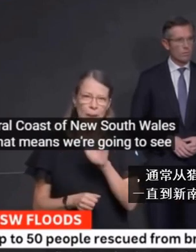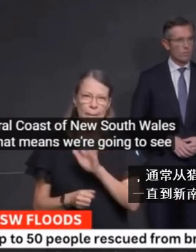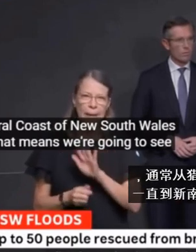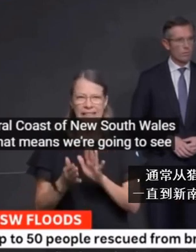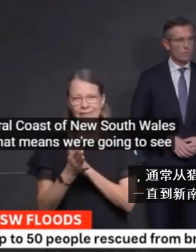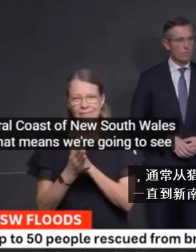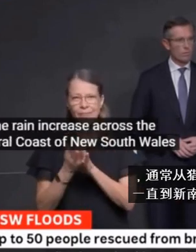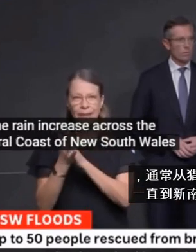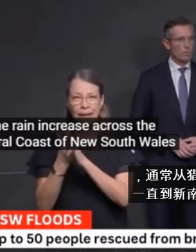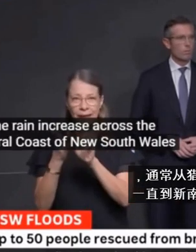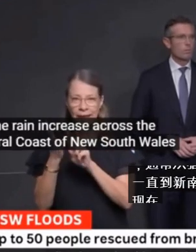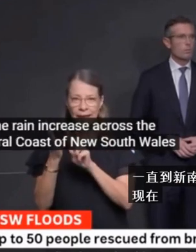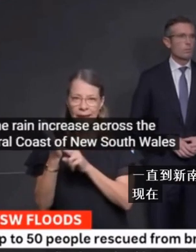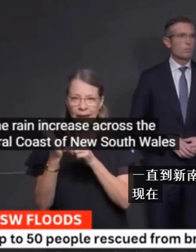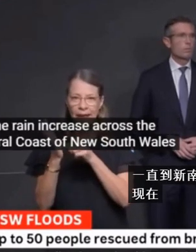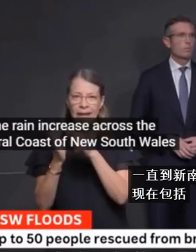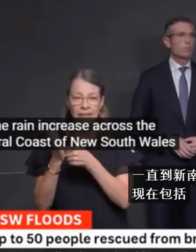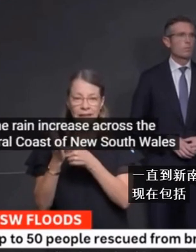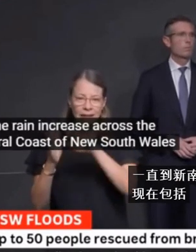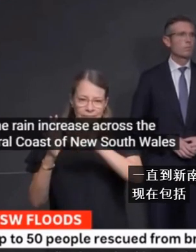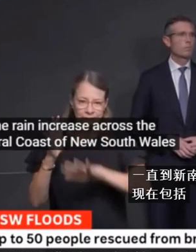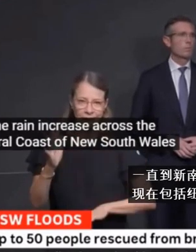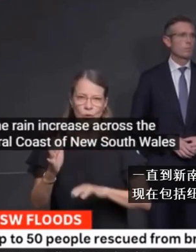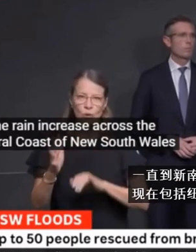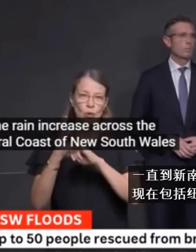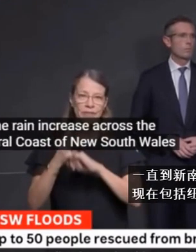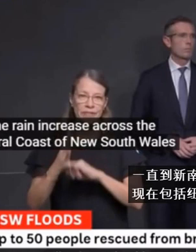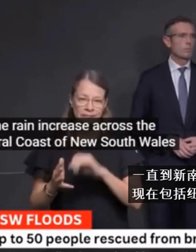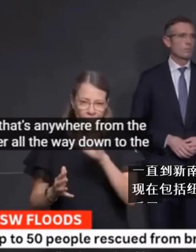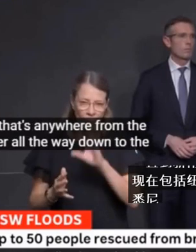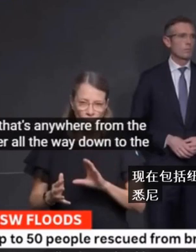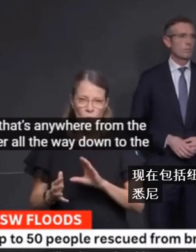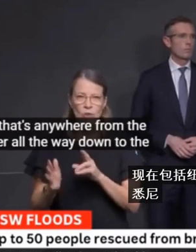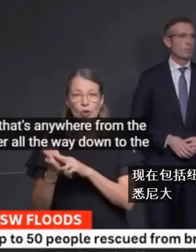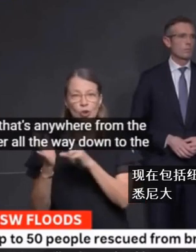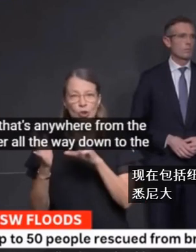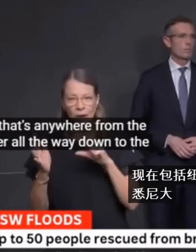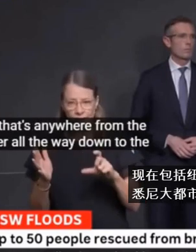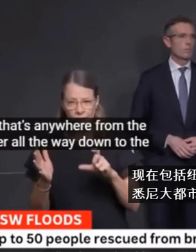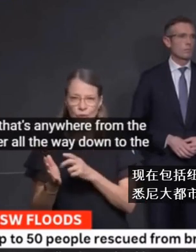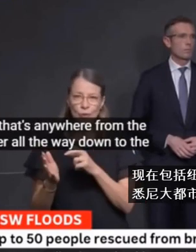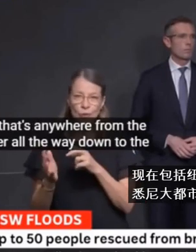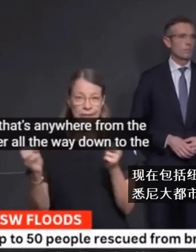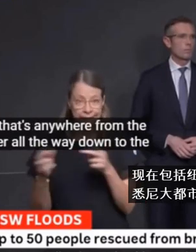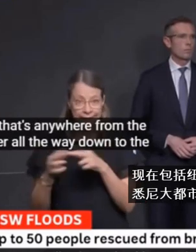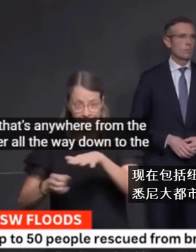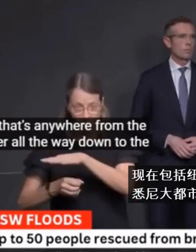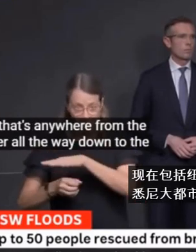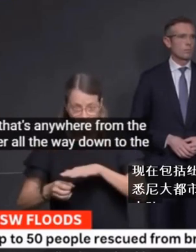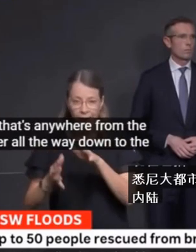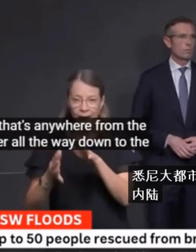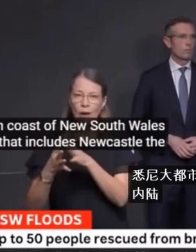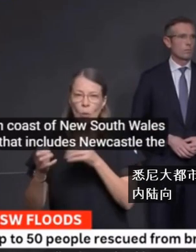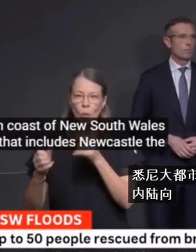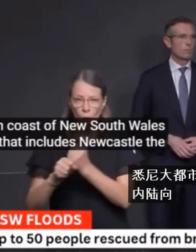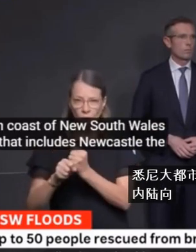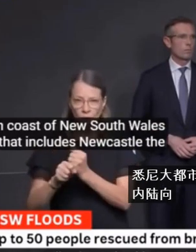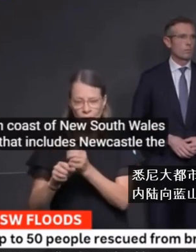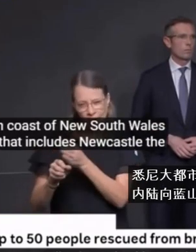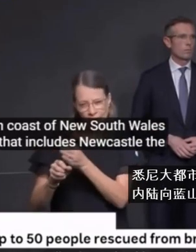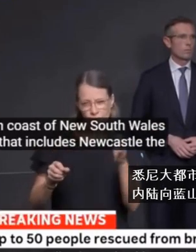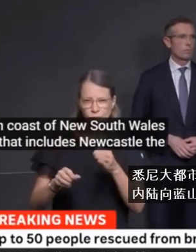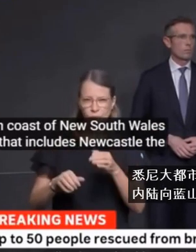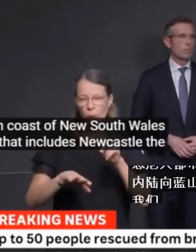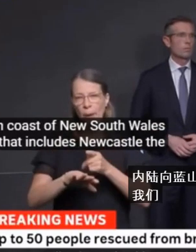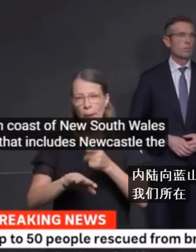down to the south coast of New South Wales. Now that includes Newcastle, the Sydney metropolitan area, Wollongong and inland towards the